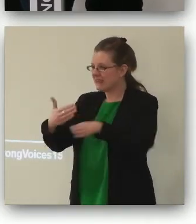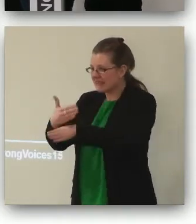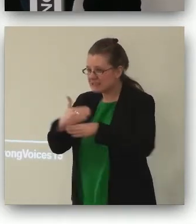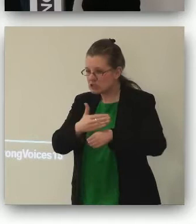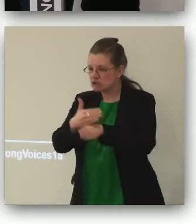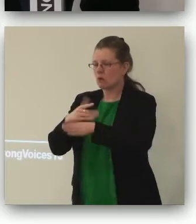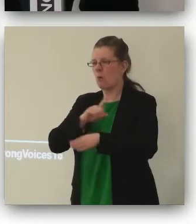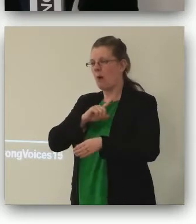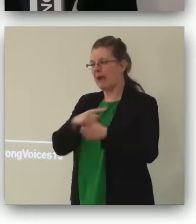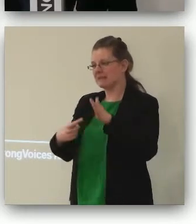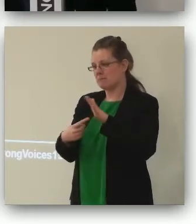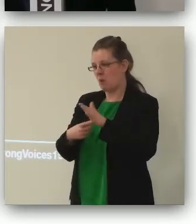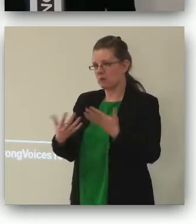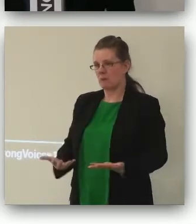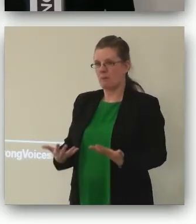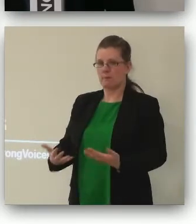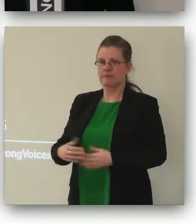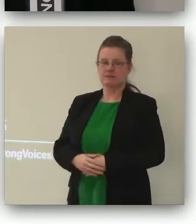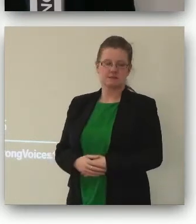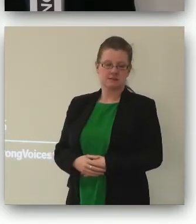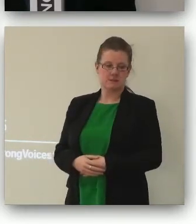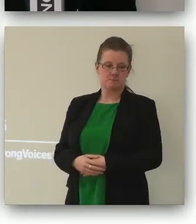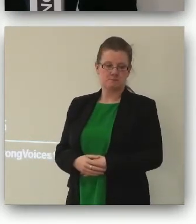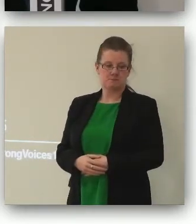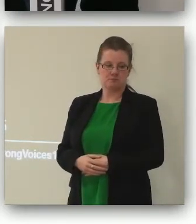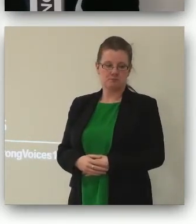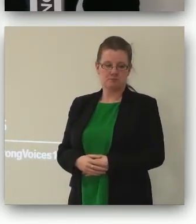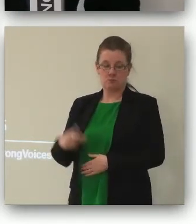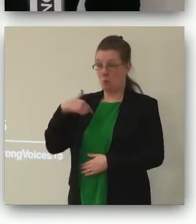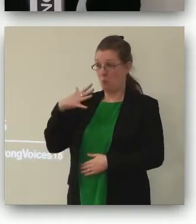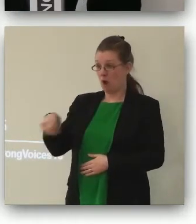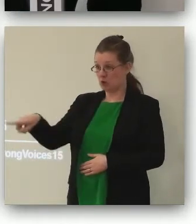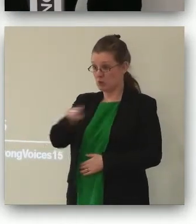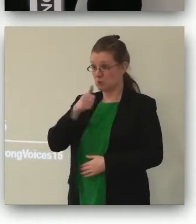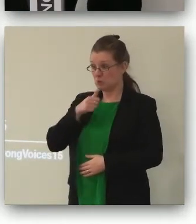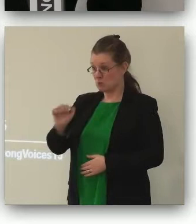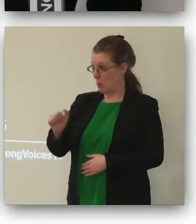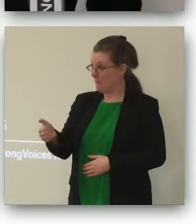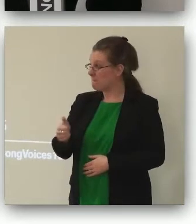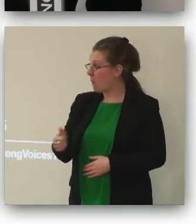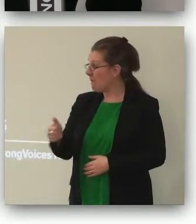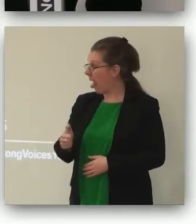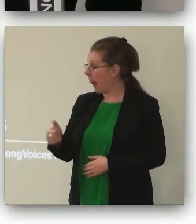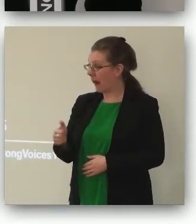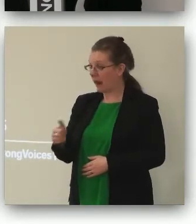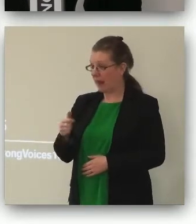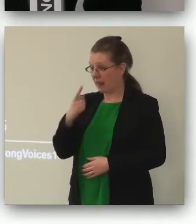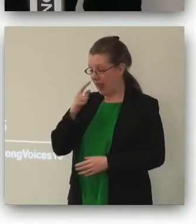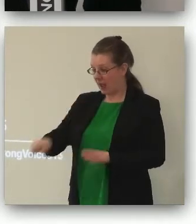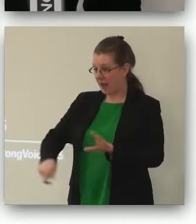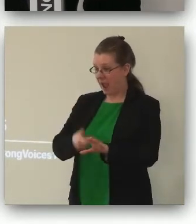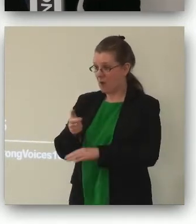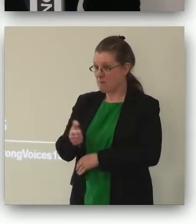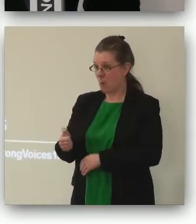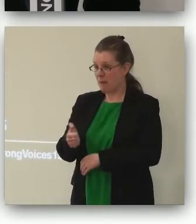that's so important at the moment. So we actually want you to use your mobile phones, so if you could take them out,